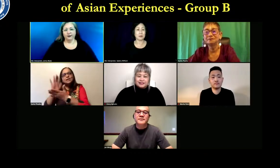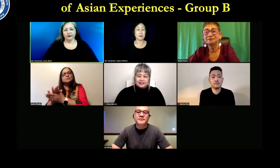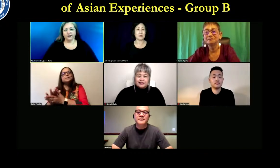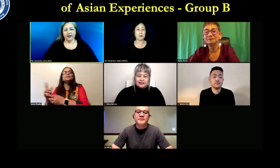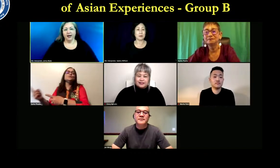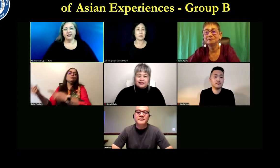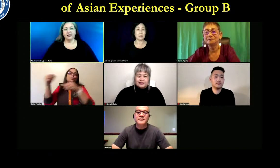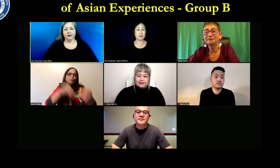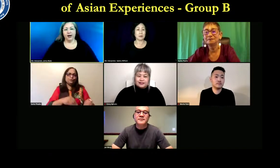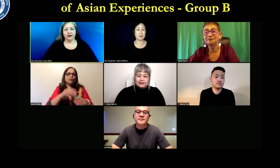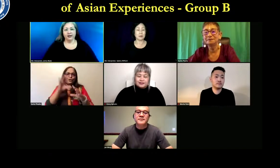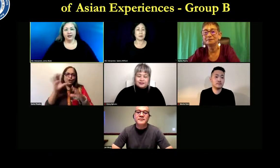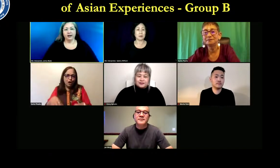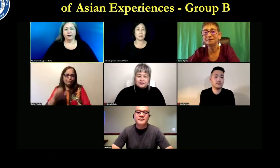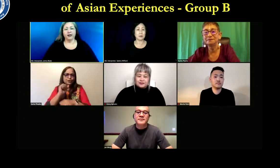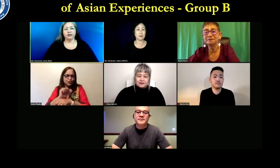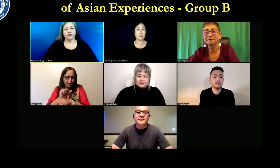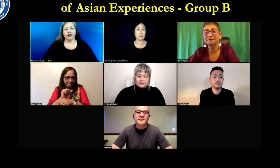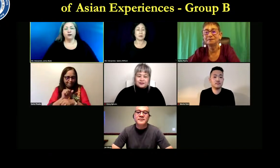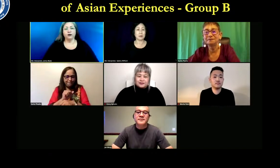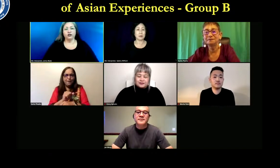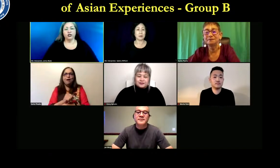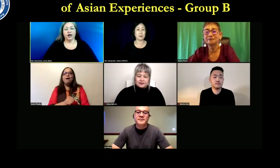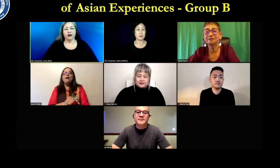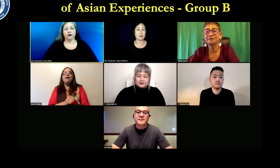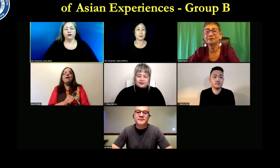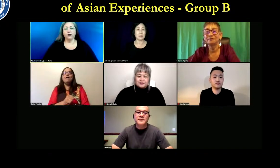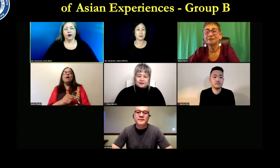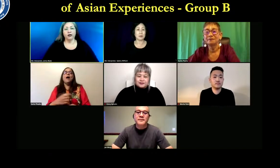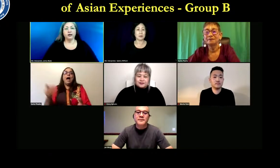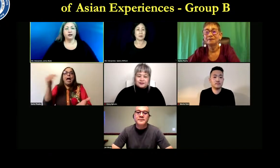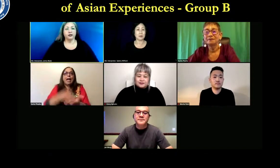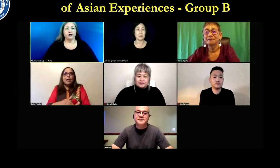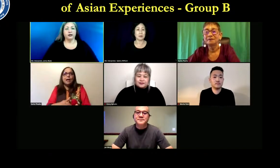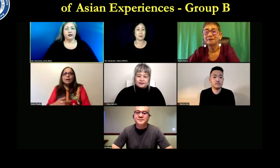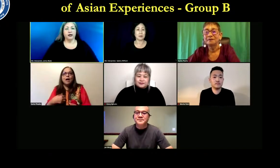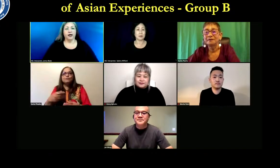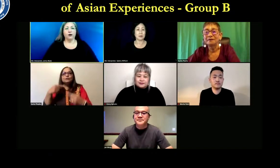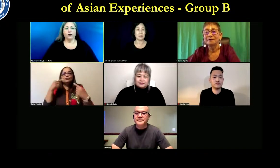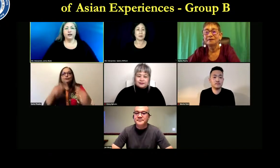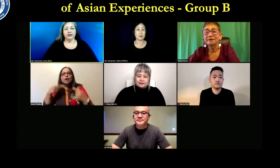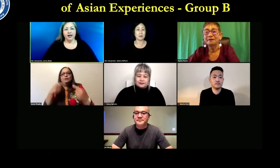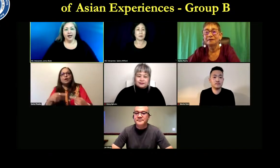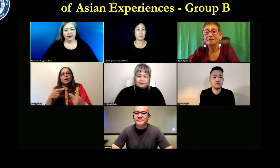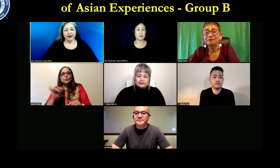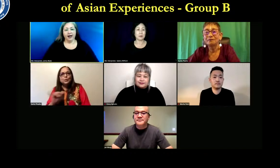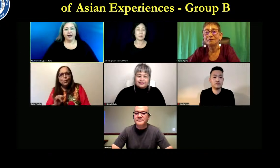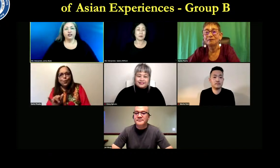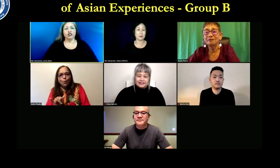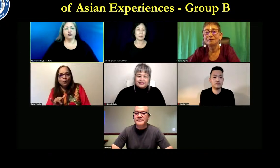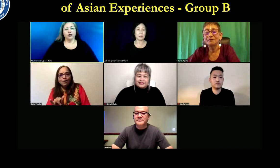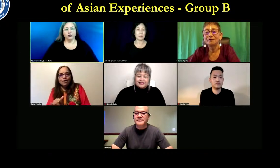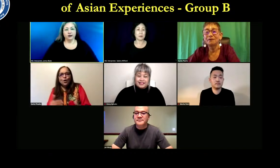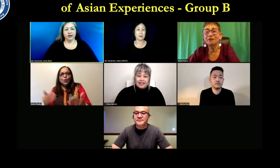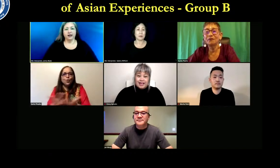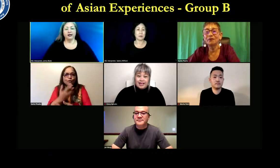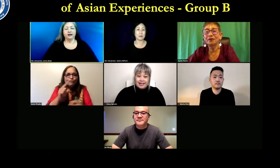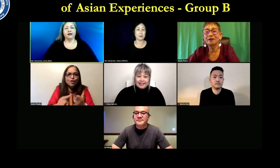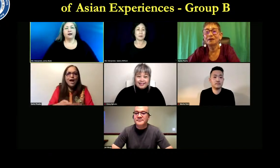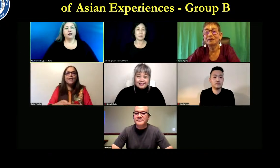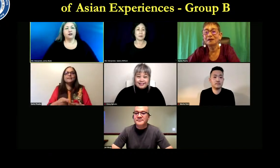Chicago. I did get married, and my husband and I moved to Chicago for work. And once again, I